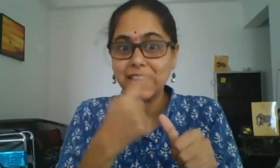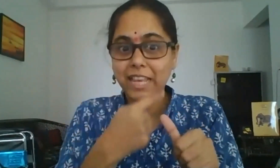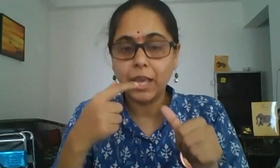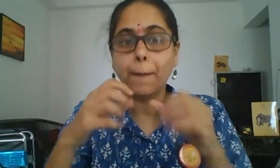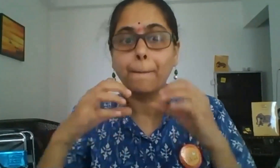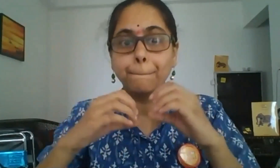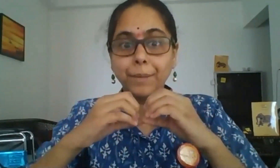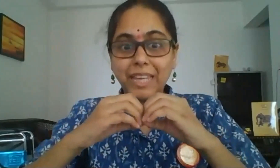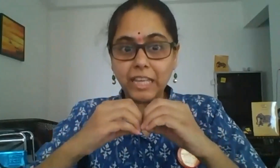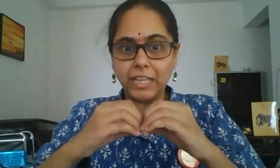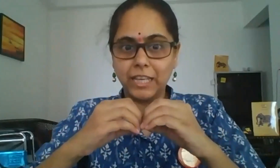say B,